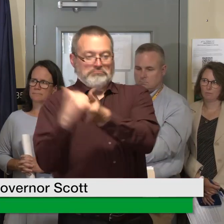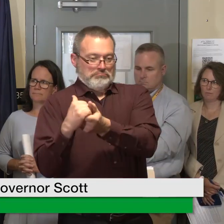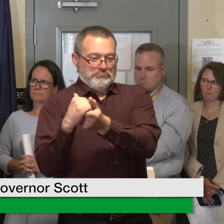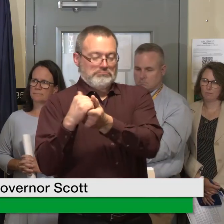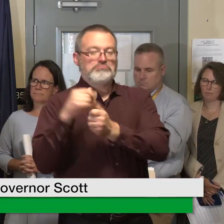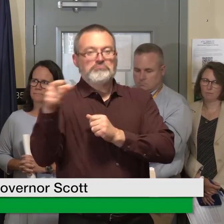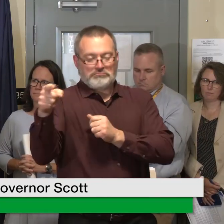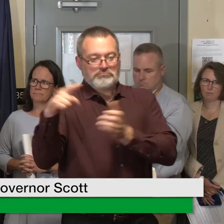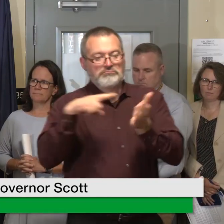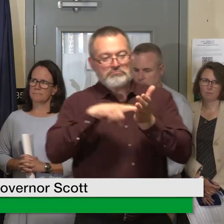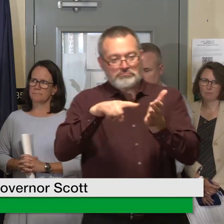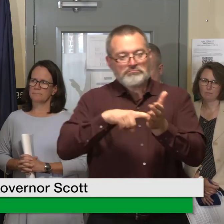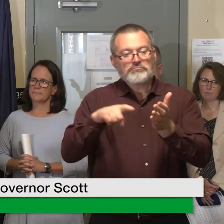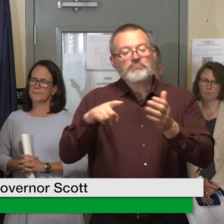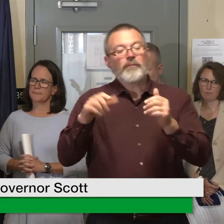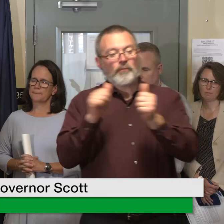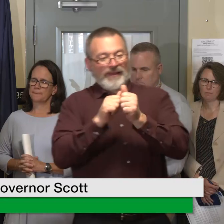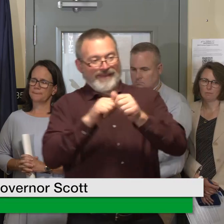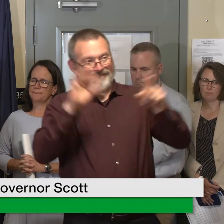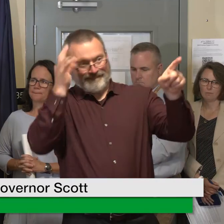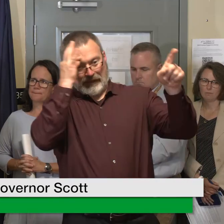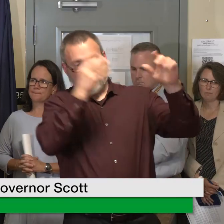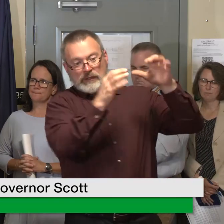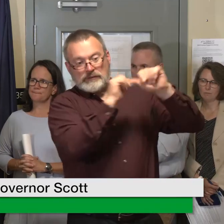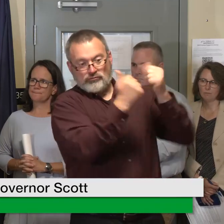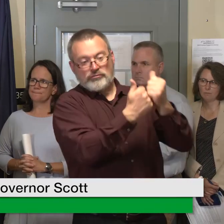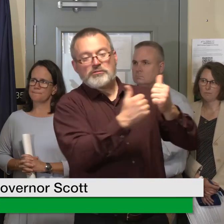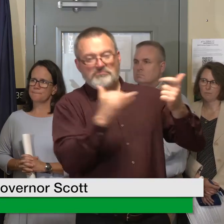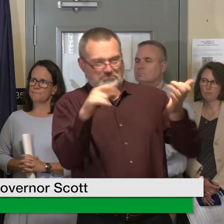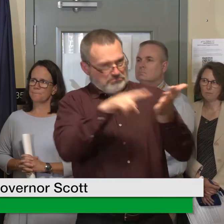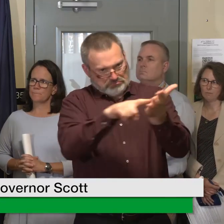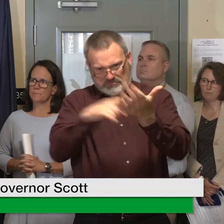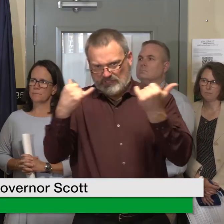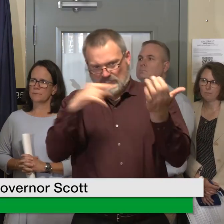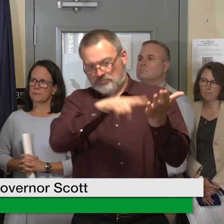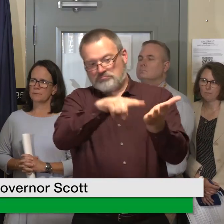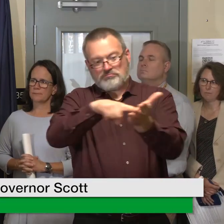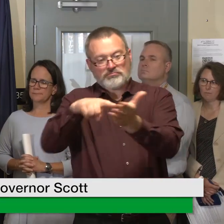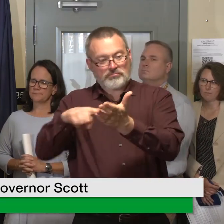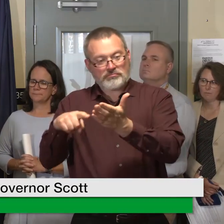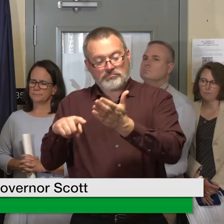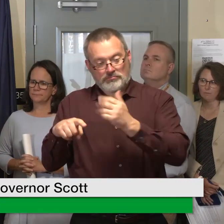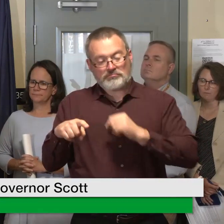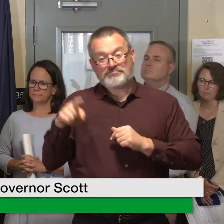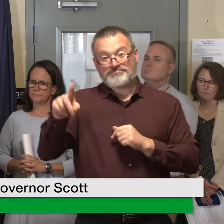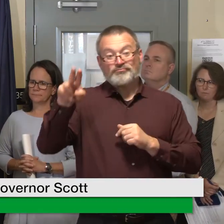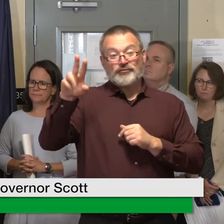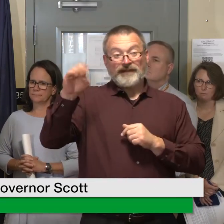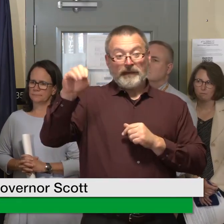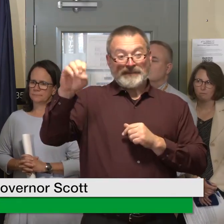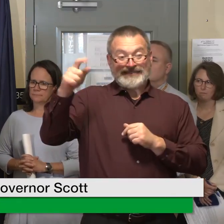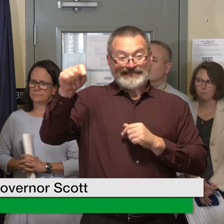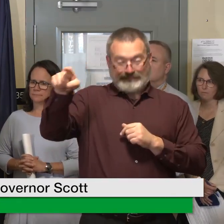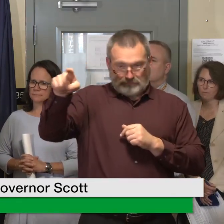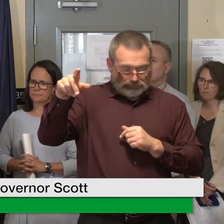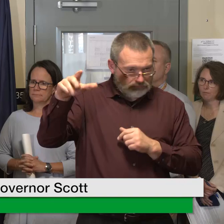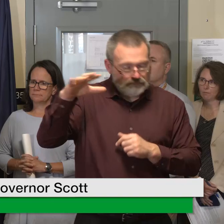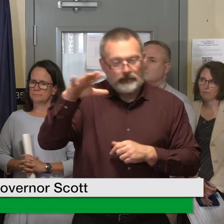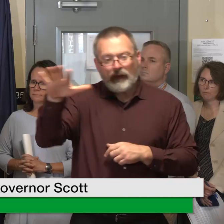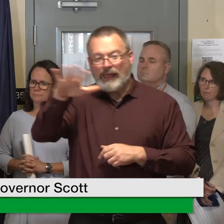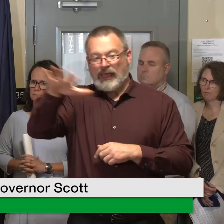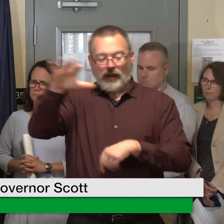our federal officials about those issues. I know U of M Extension, along with our staff, have been trying to meet